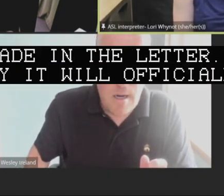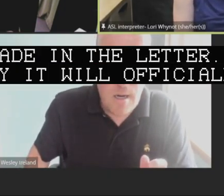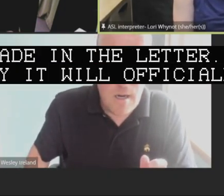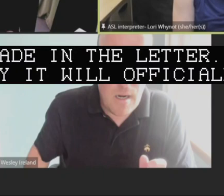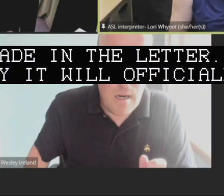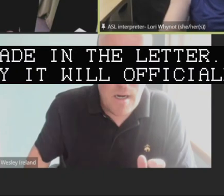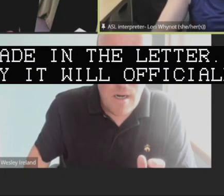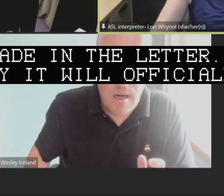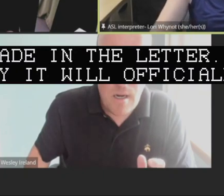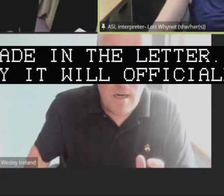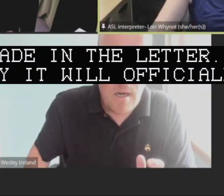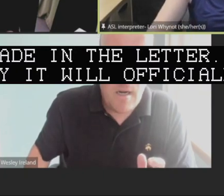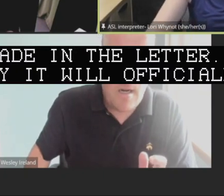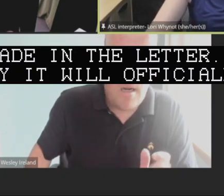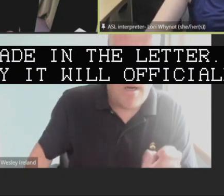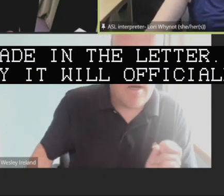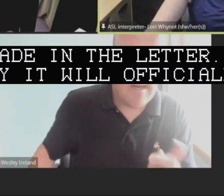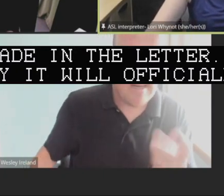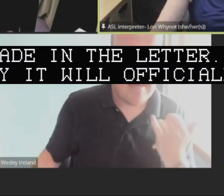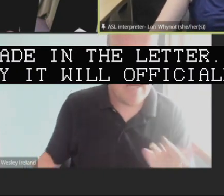Let's see.